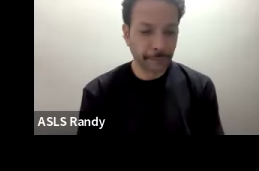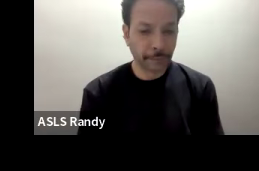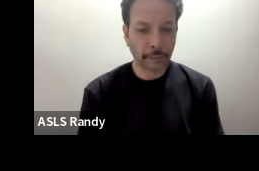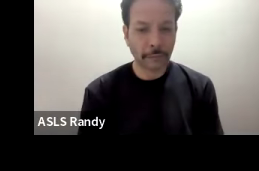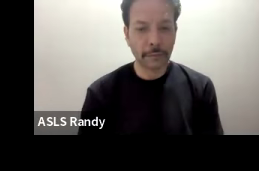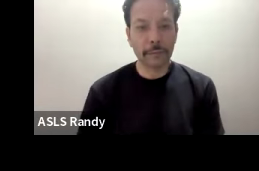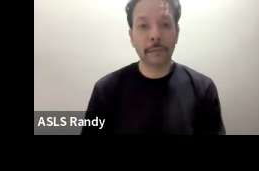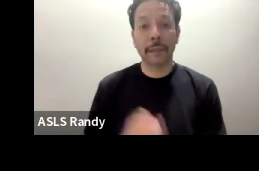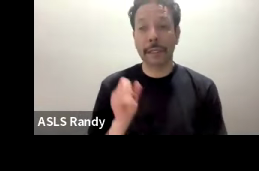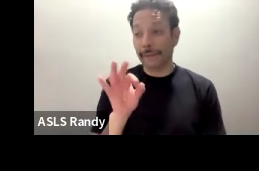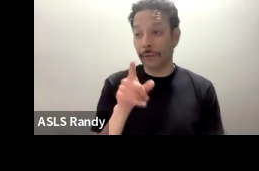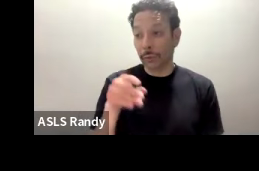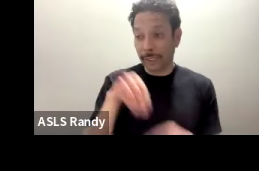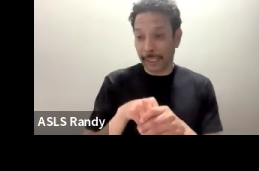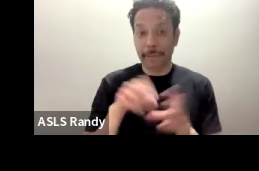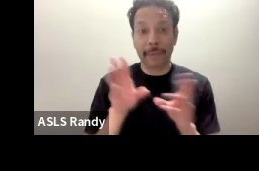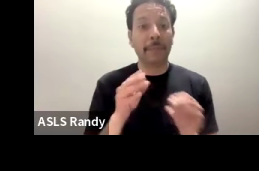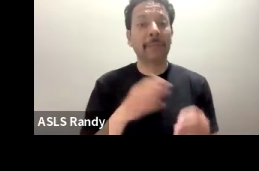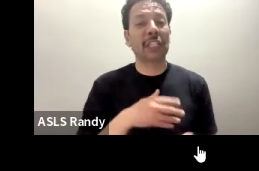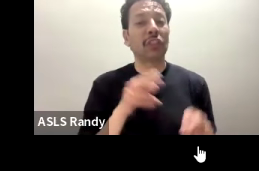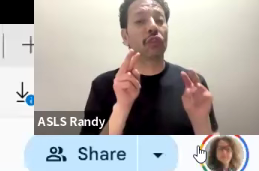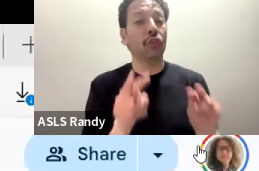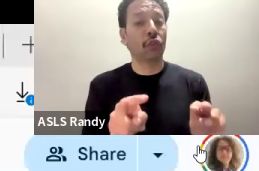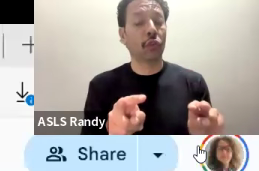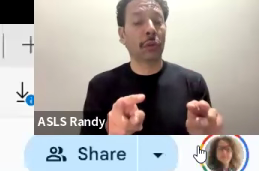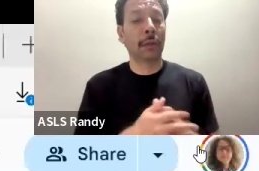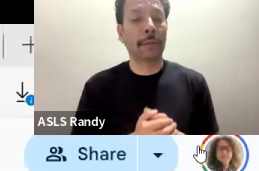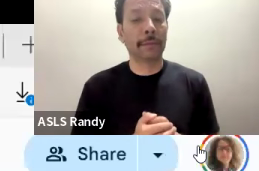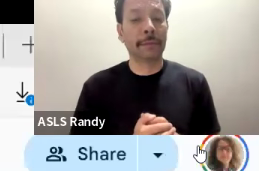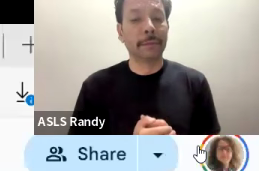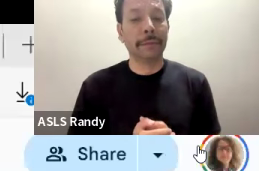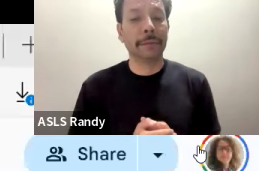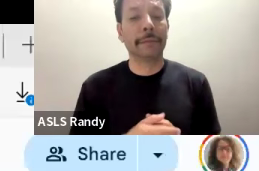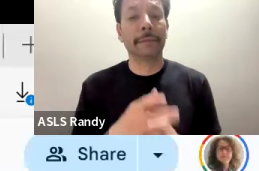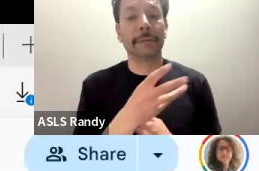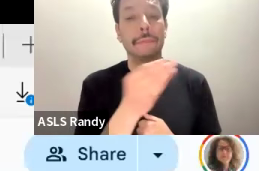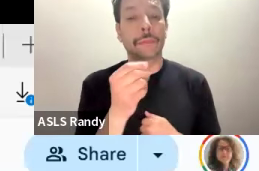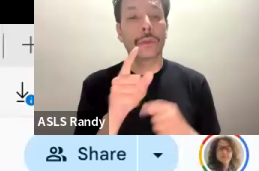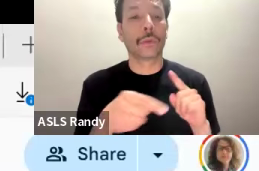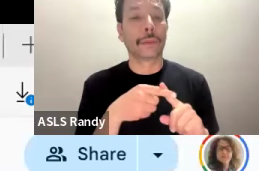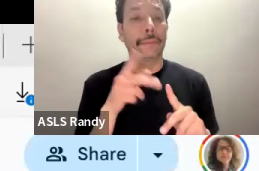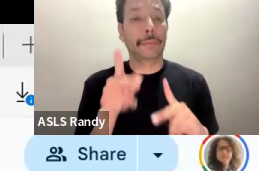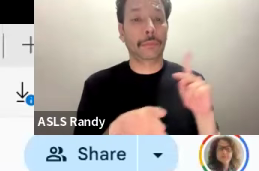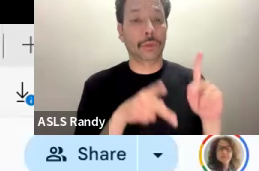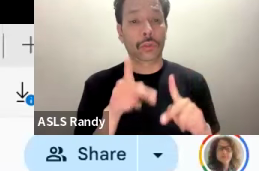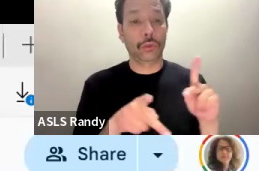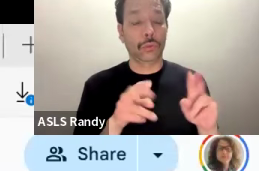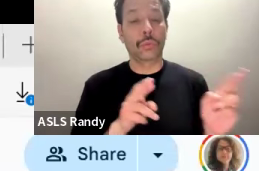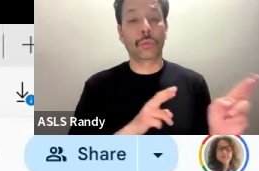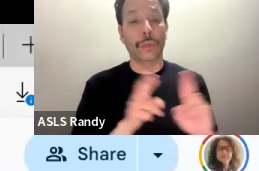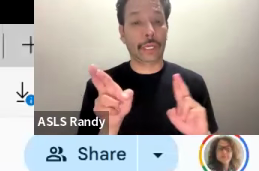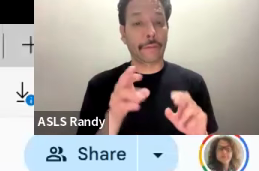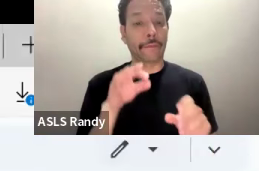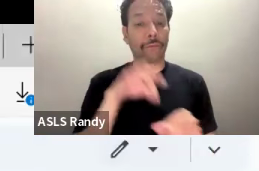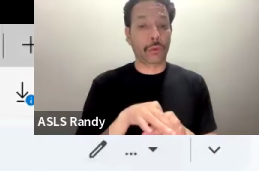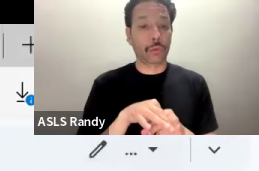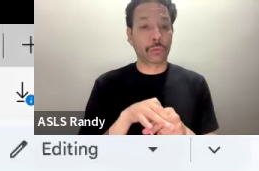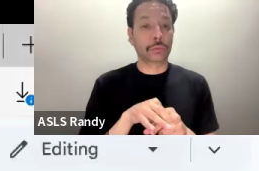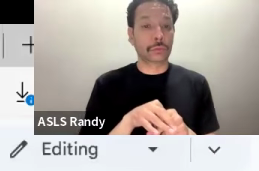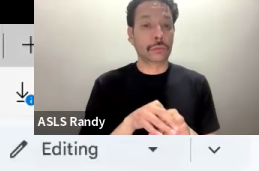please, if you were in the meeting, please take a look. And then when people are ready to vote, you